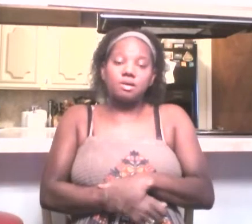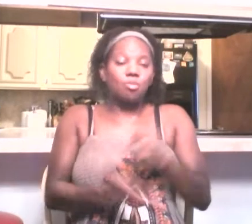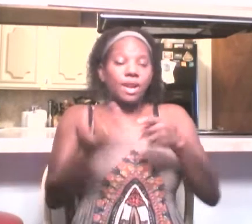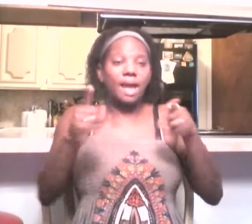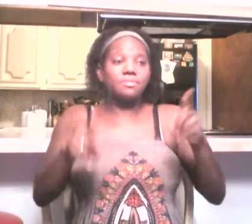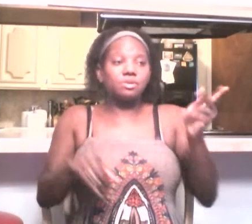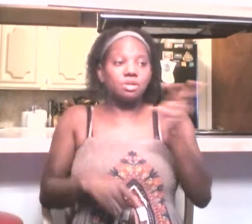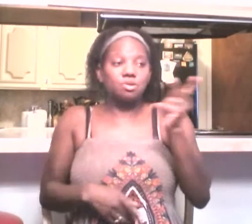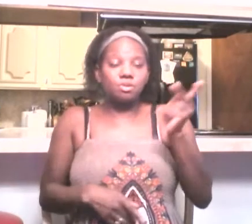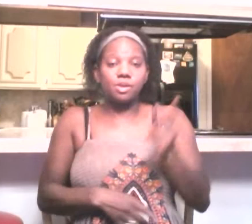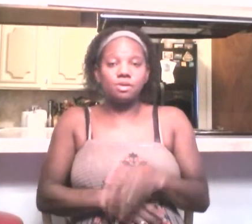What happened to the two of you?